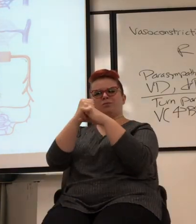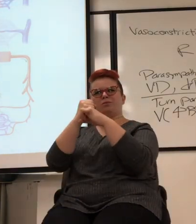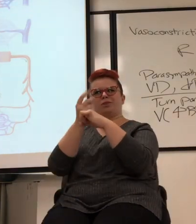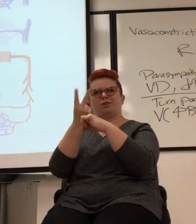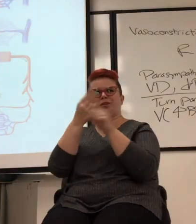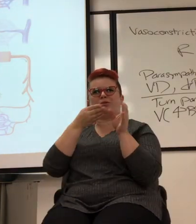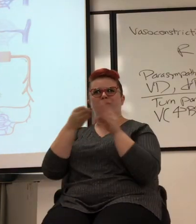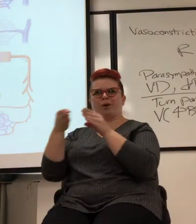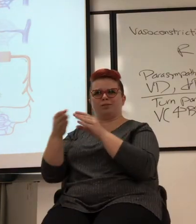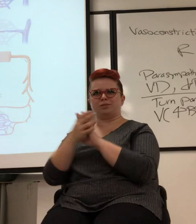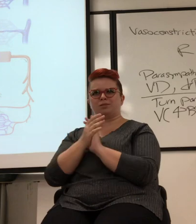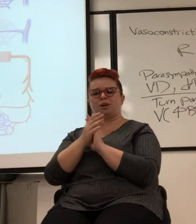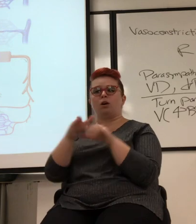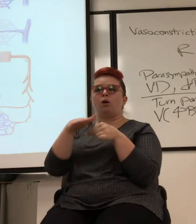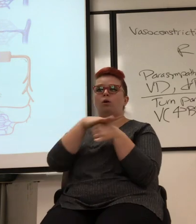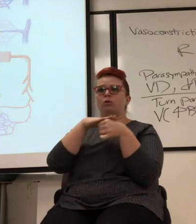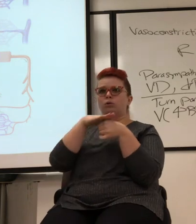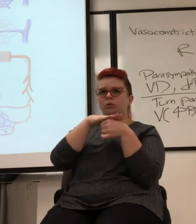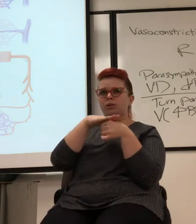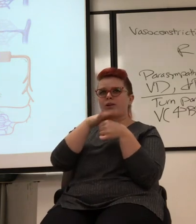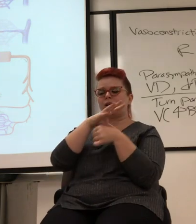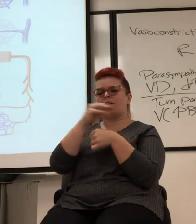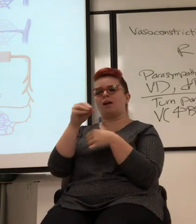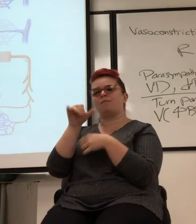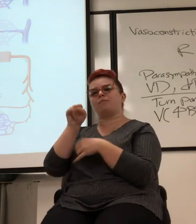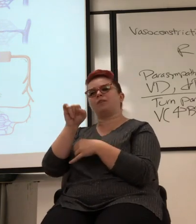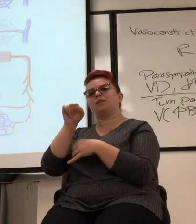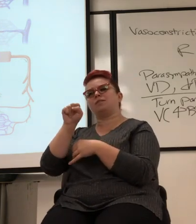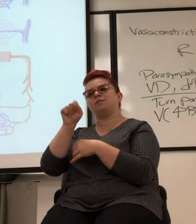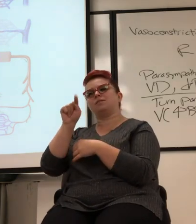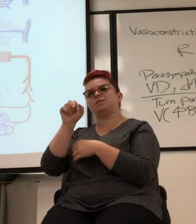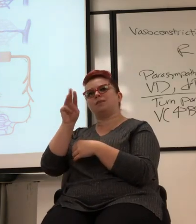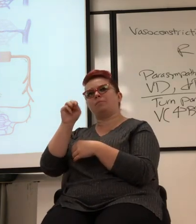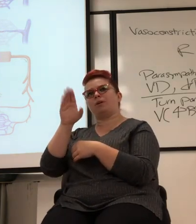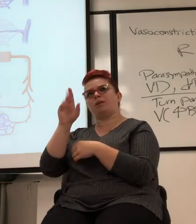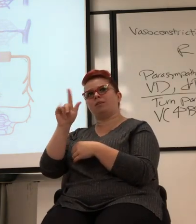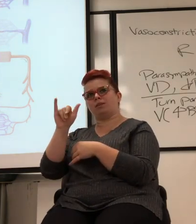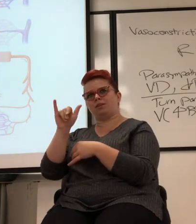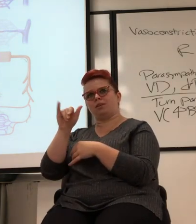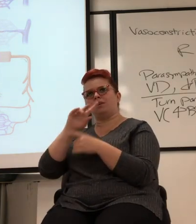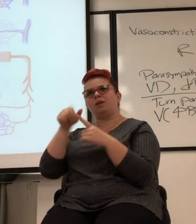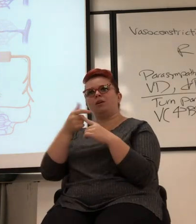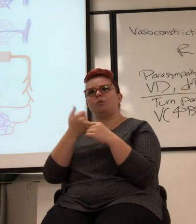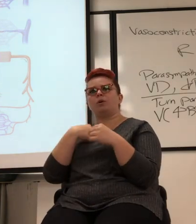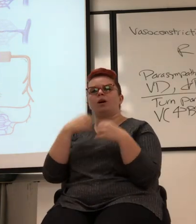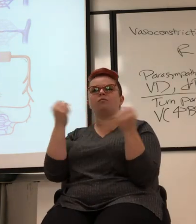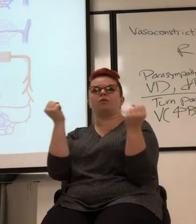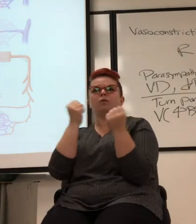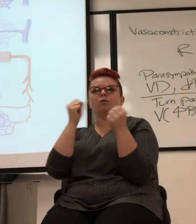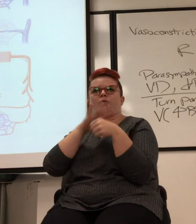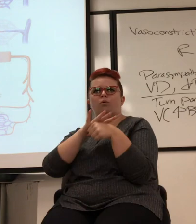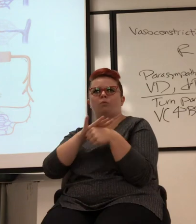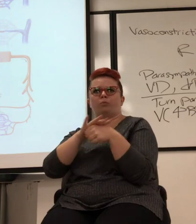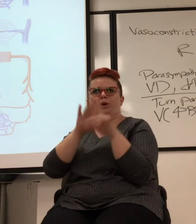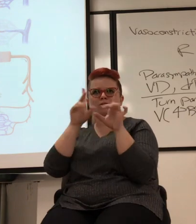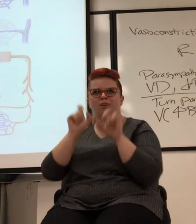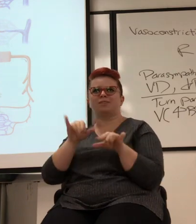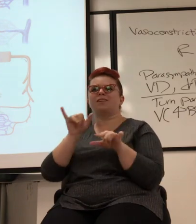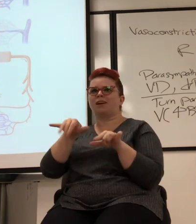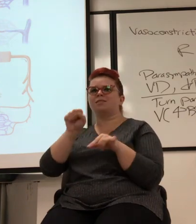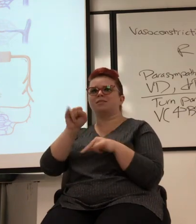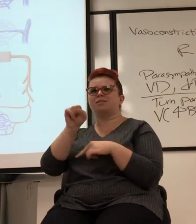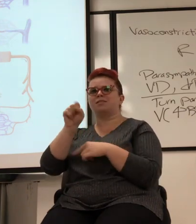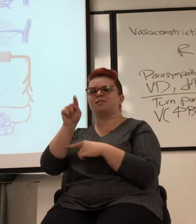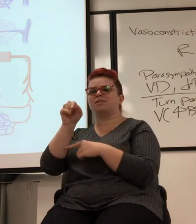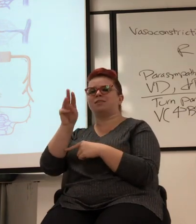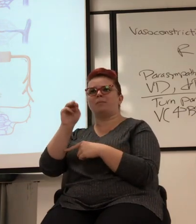ways, locally and systemically. Now, when you do the cold pressor test, that's systemic, okay? Pain